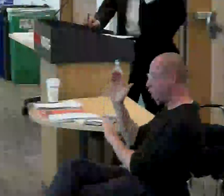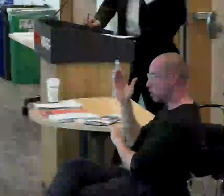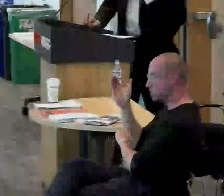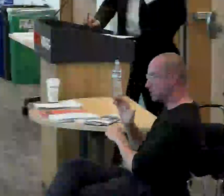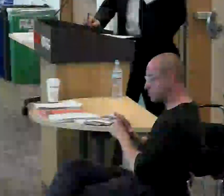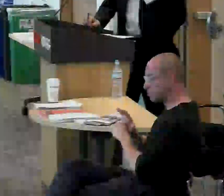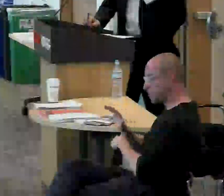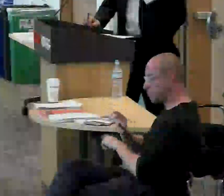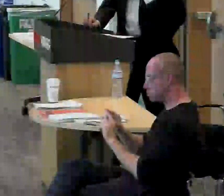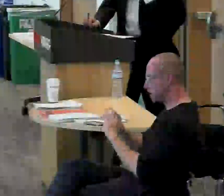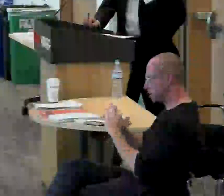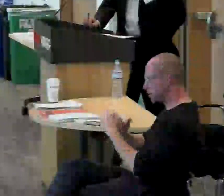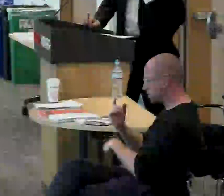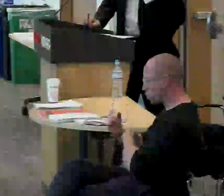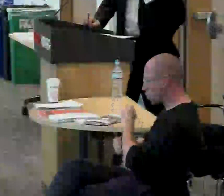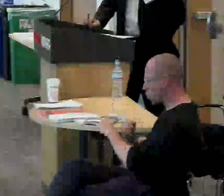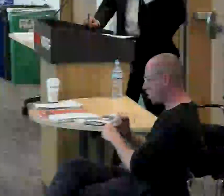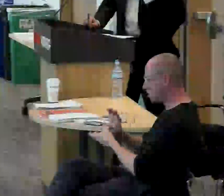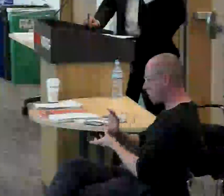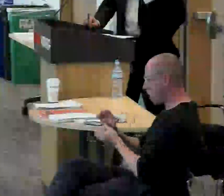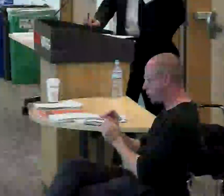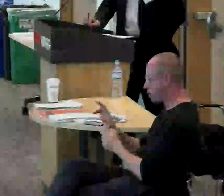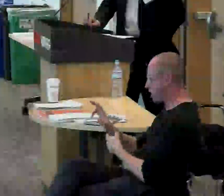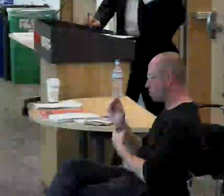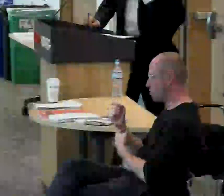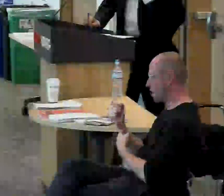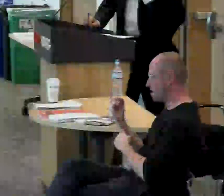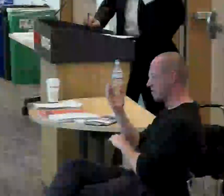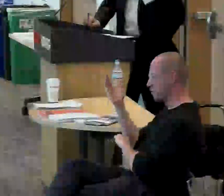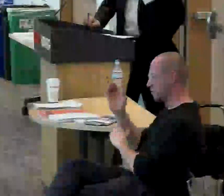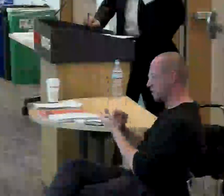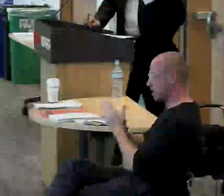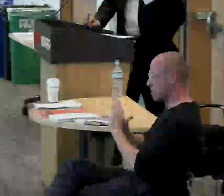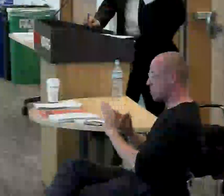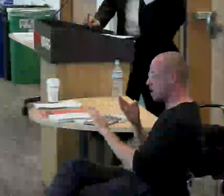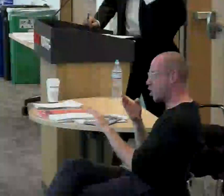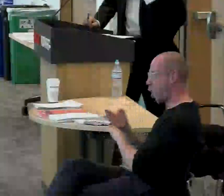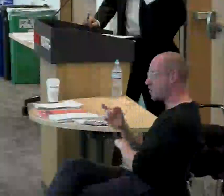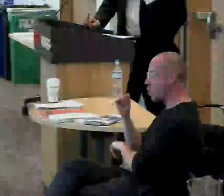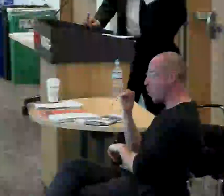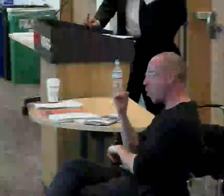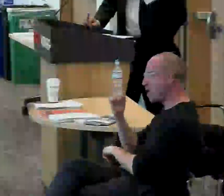year, that's almost one a day. I think there's a couple of pieces